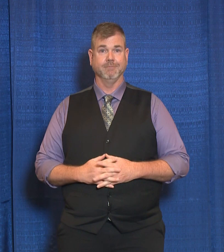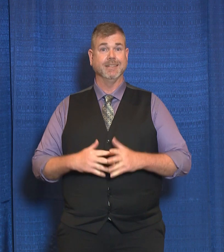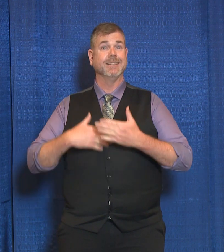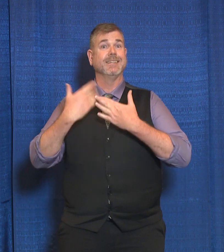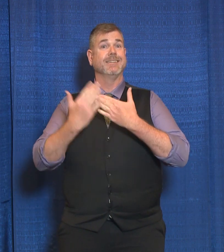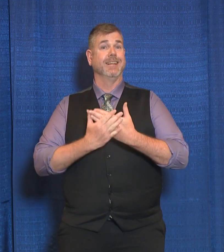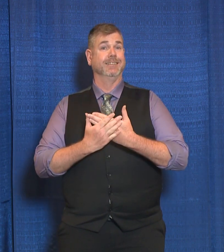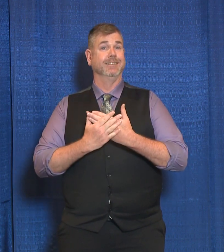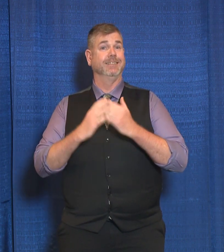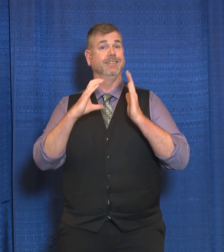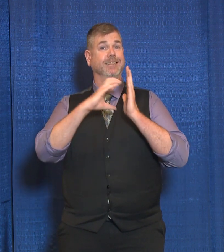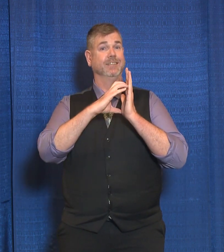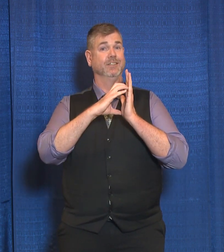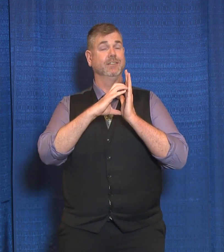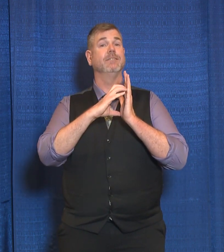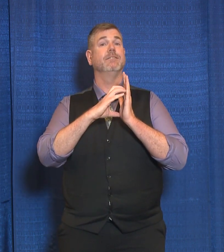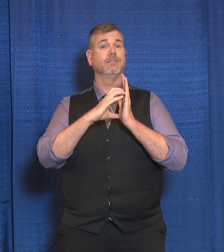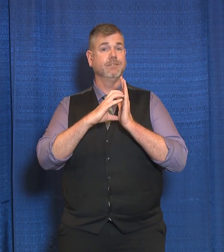Place of birth.